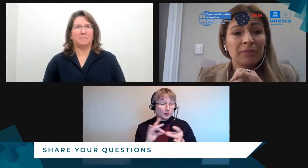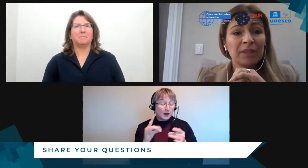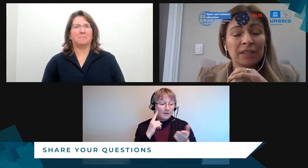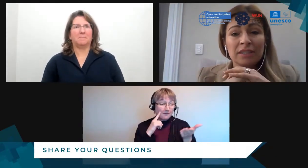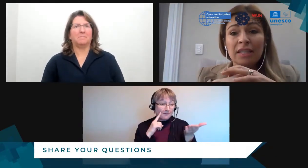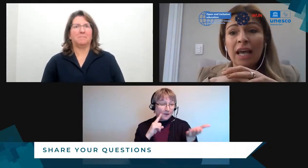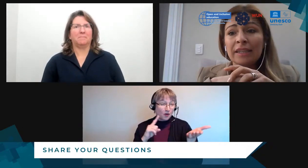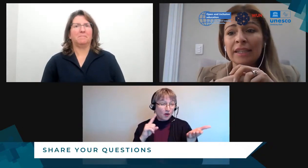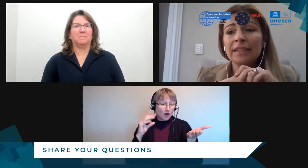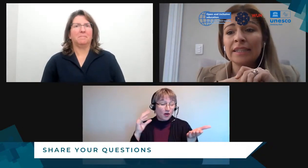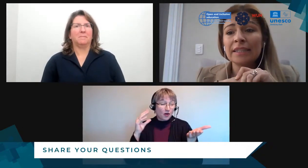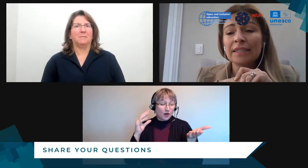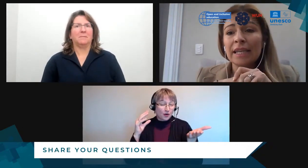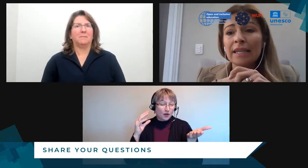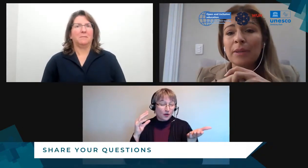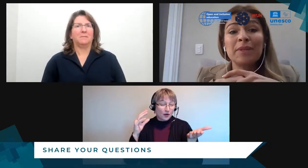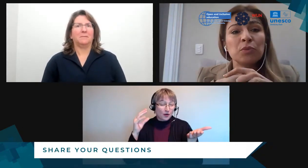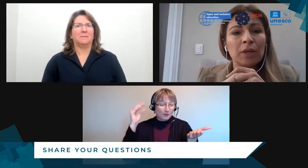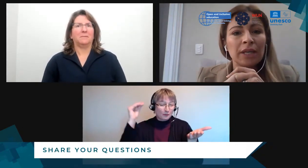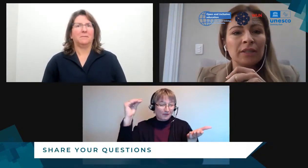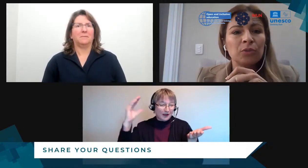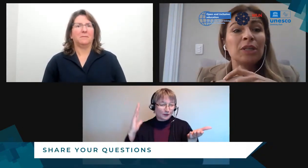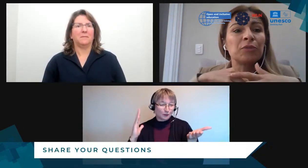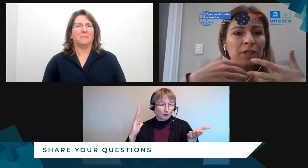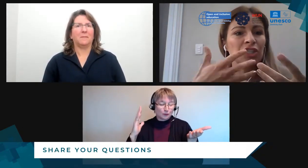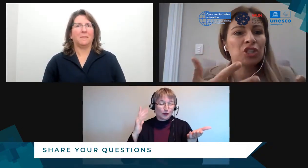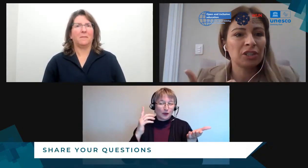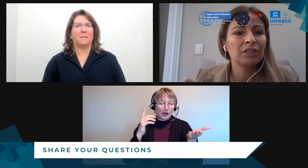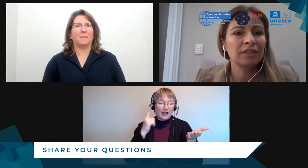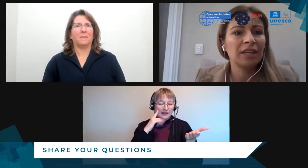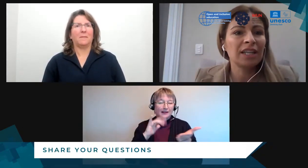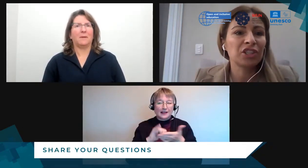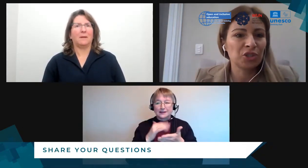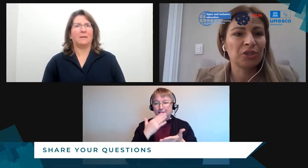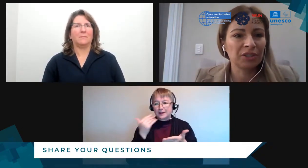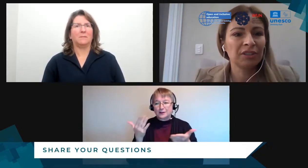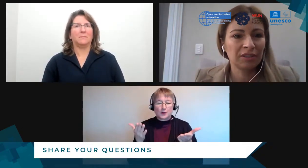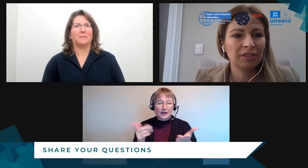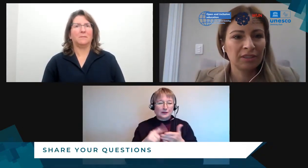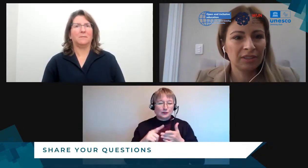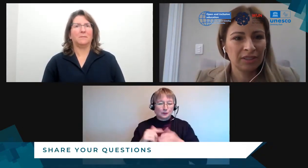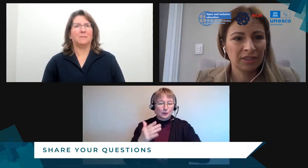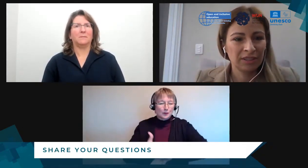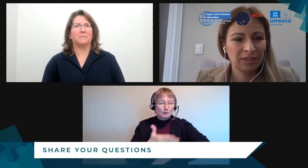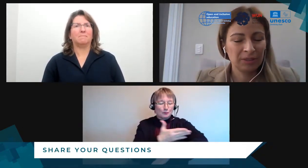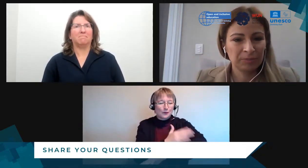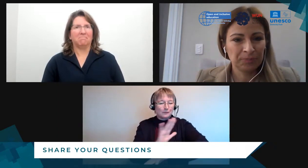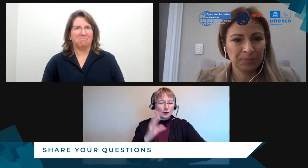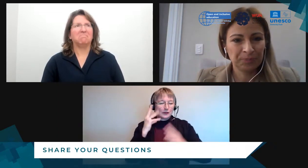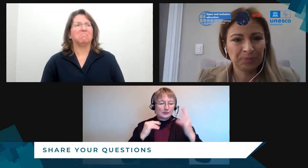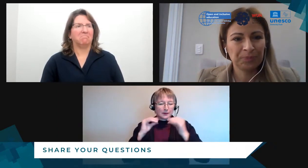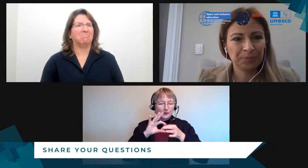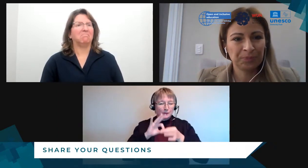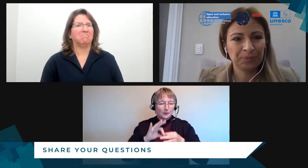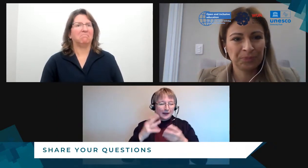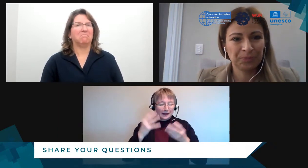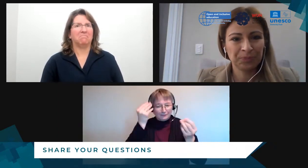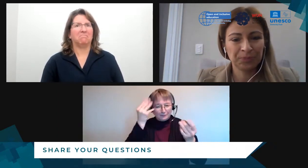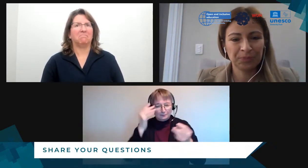professor, because I think this is the best way to enrich the lecture.